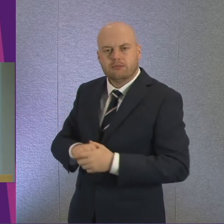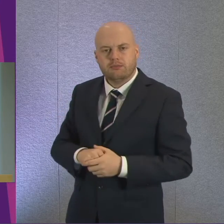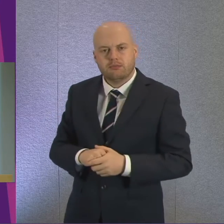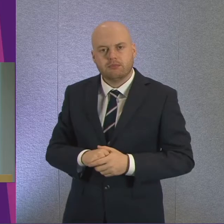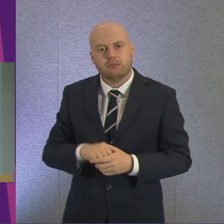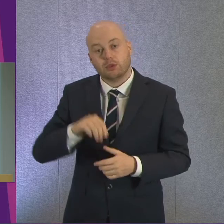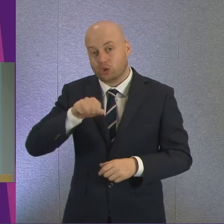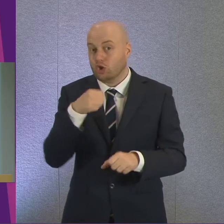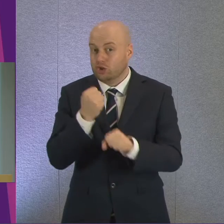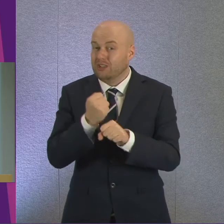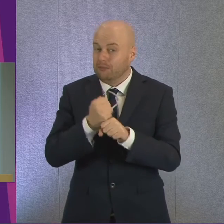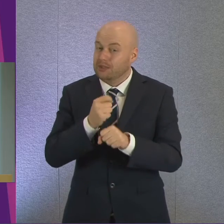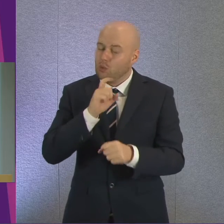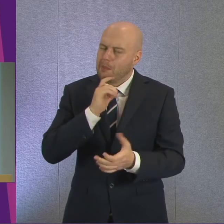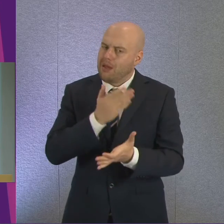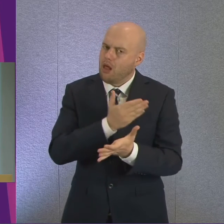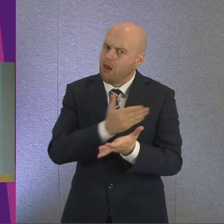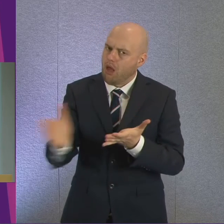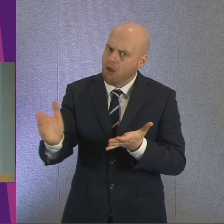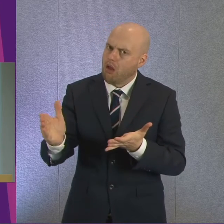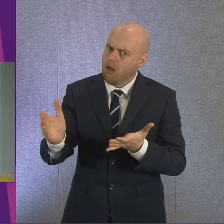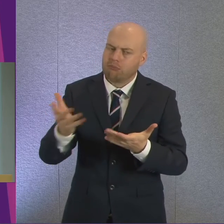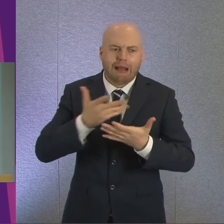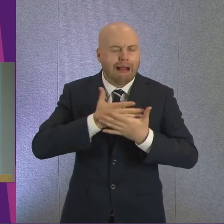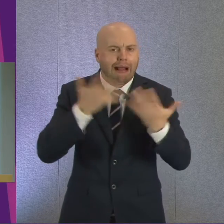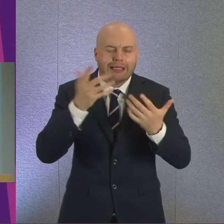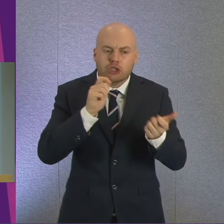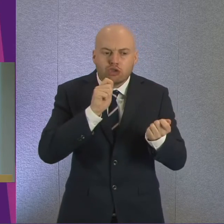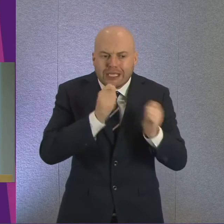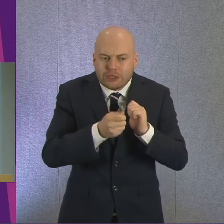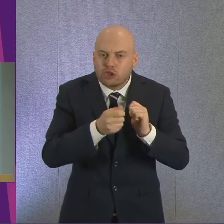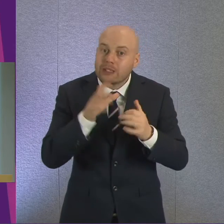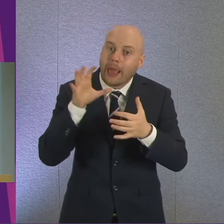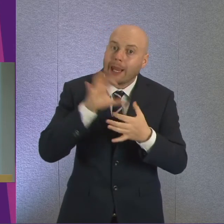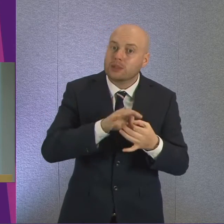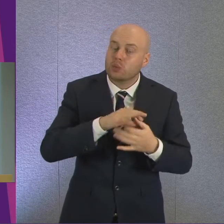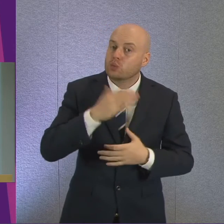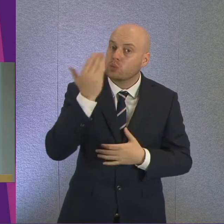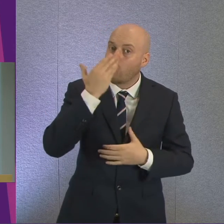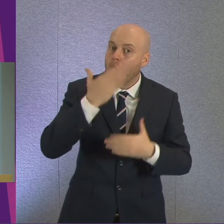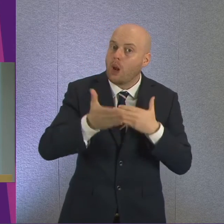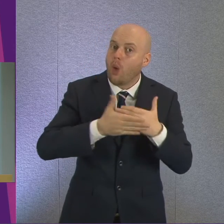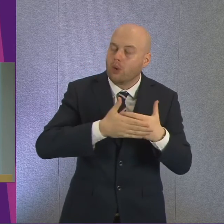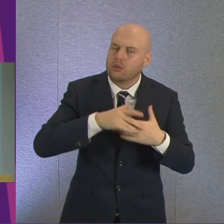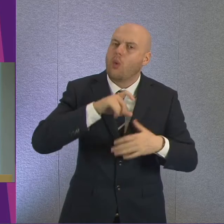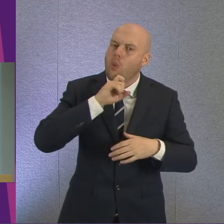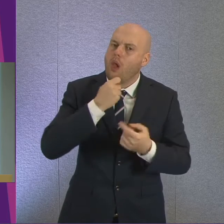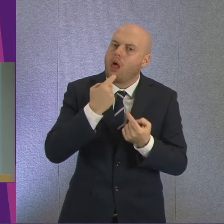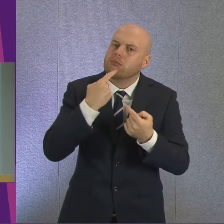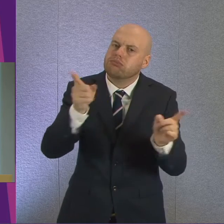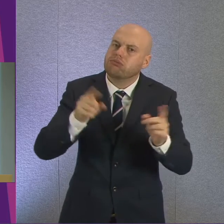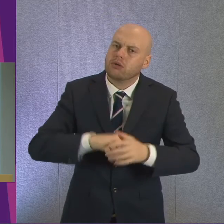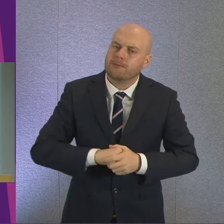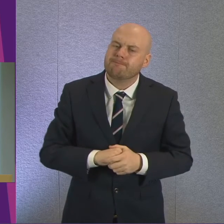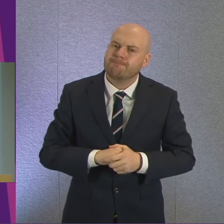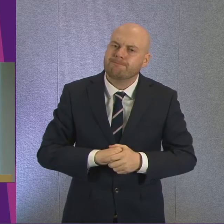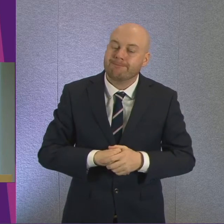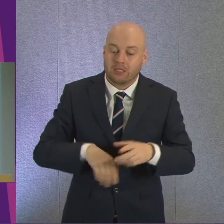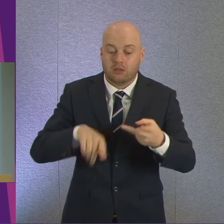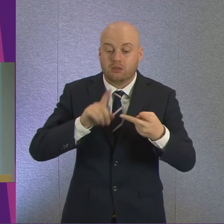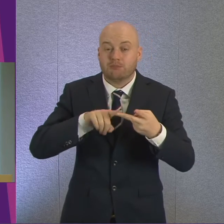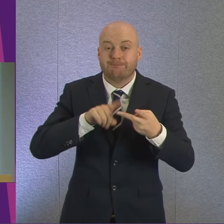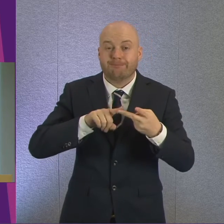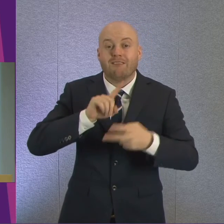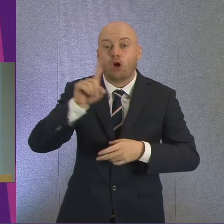any changes in the school closure that we are facing at the moment. The Deputy First Minister